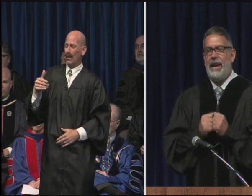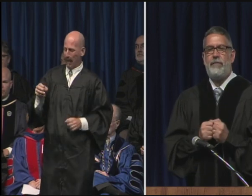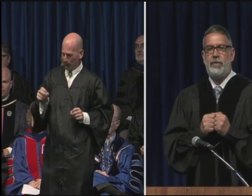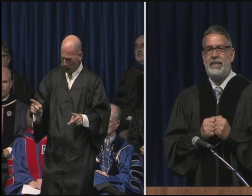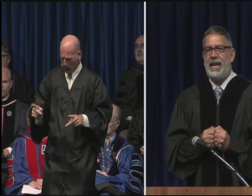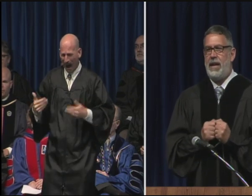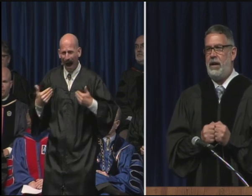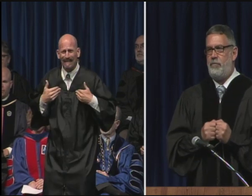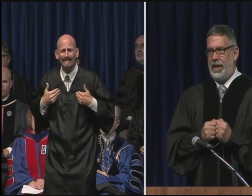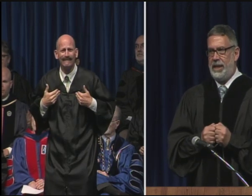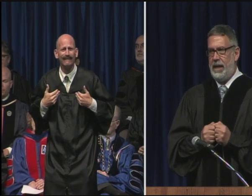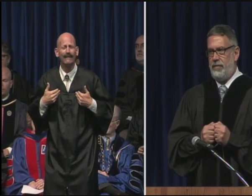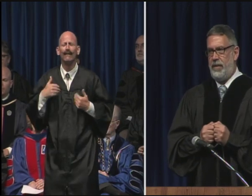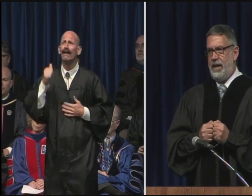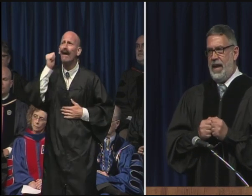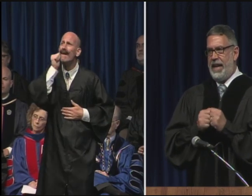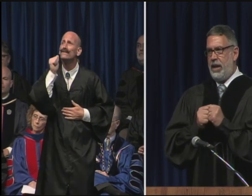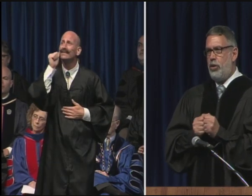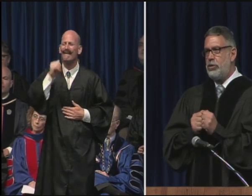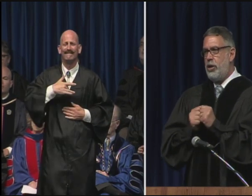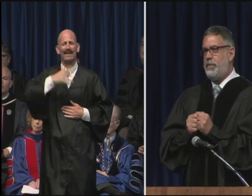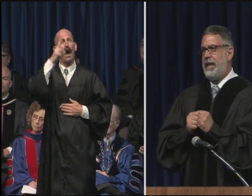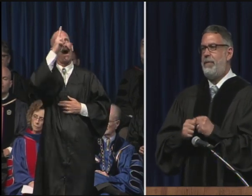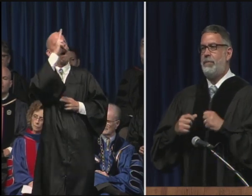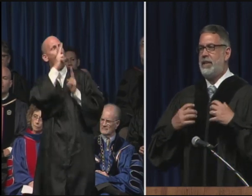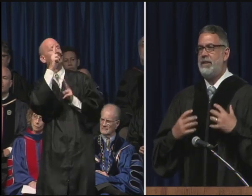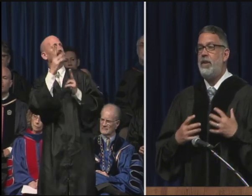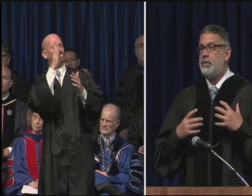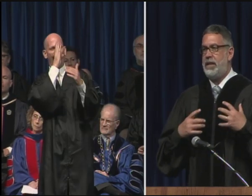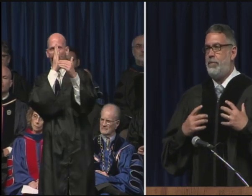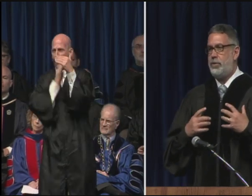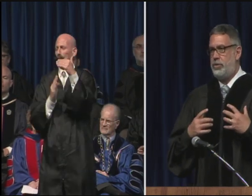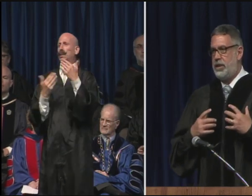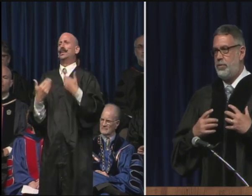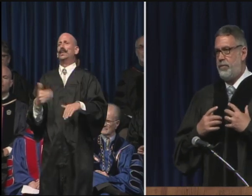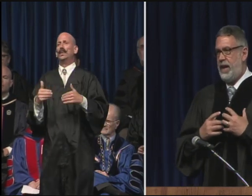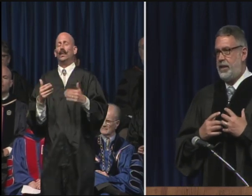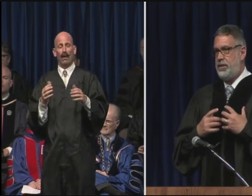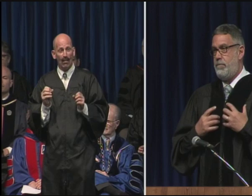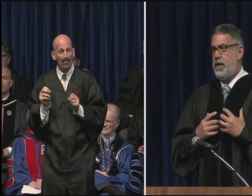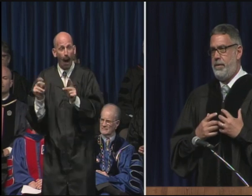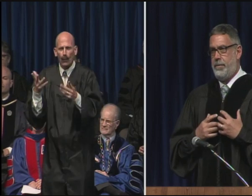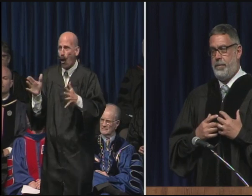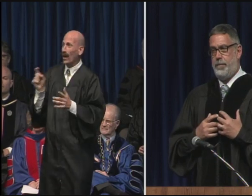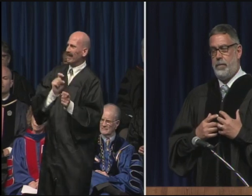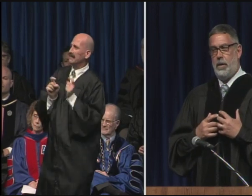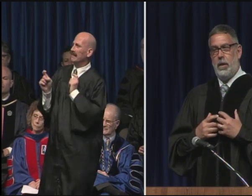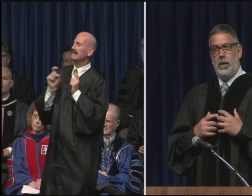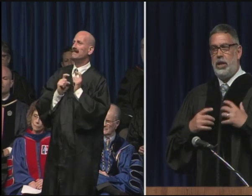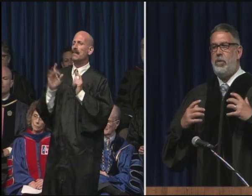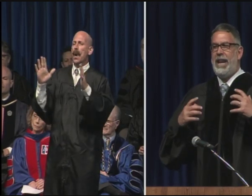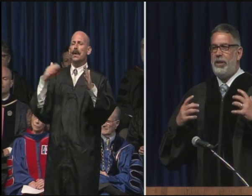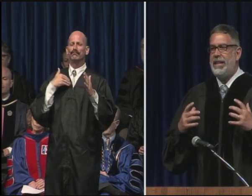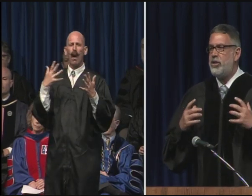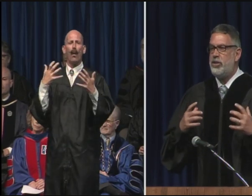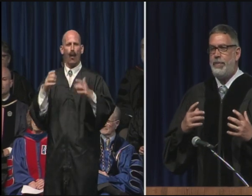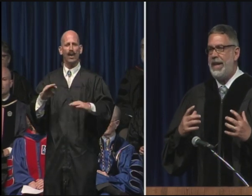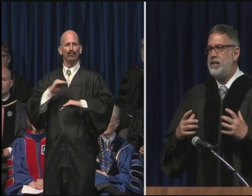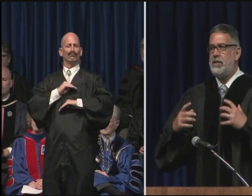every day of my life. I can only hope that I'm able to live up to the opportunities provided to me. You know, in our interdependent